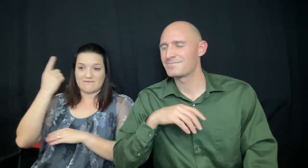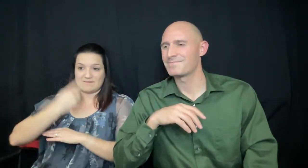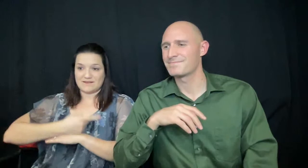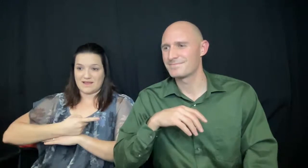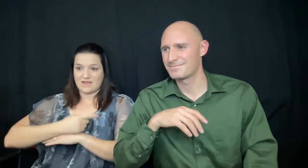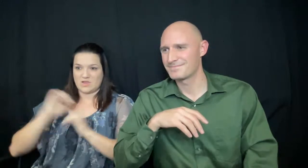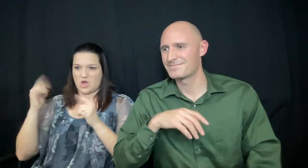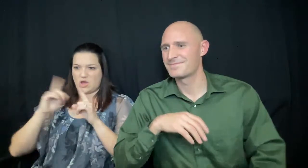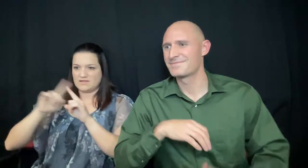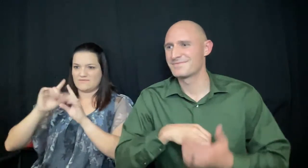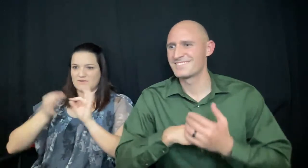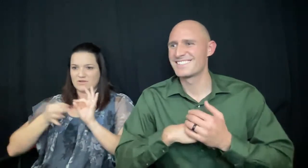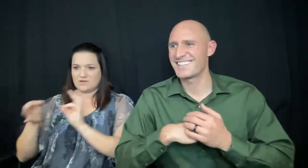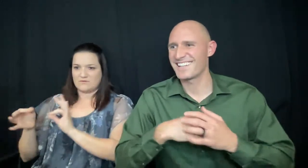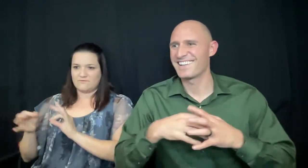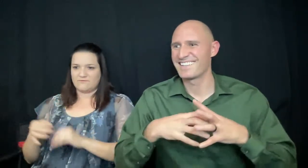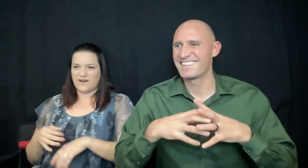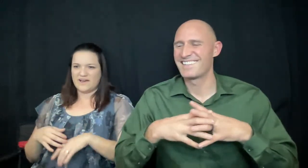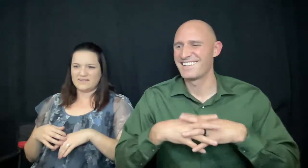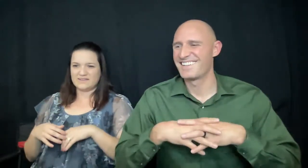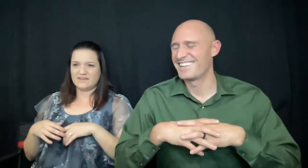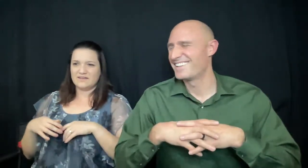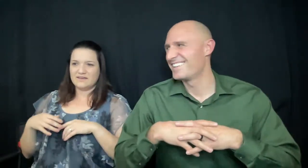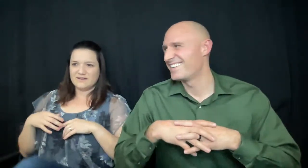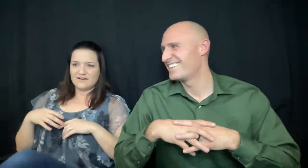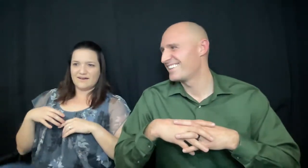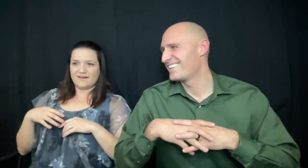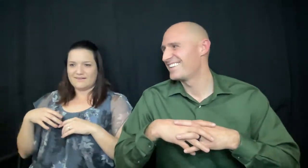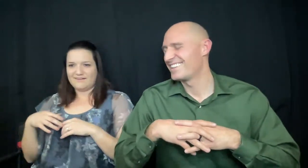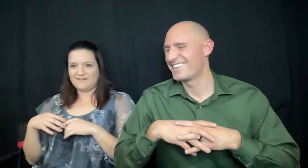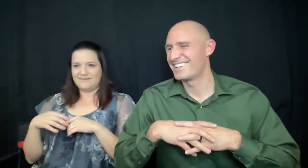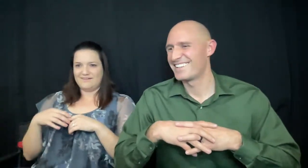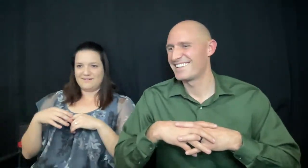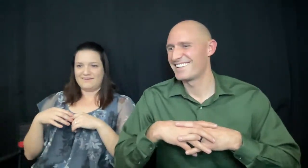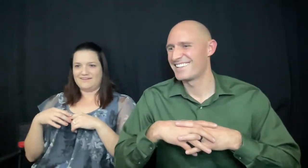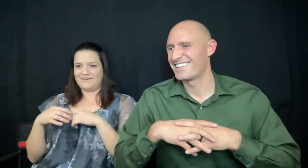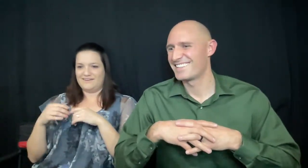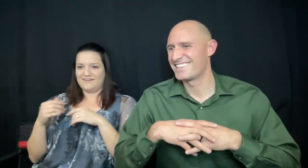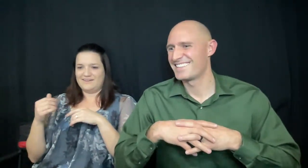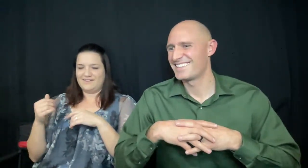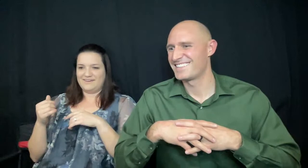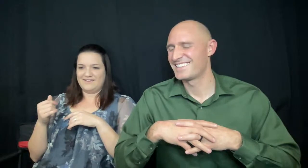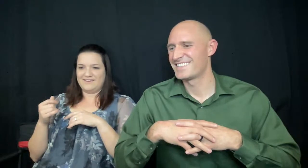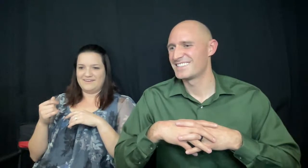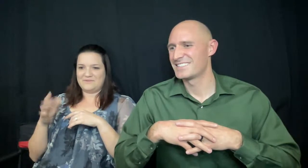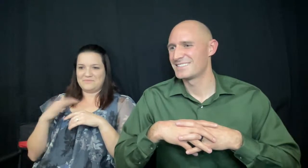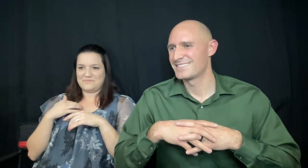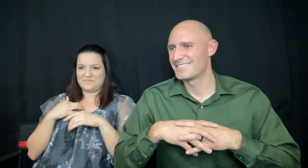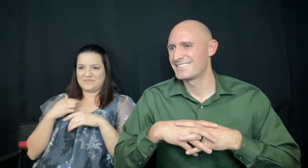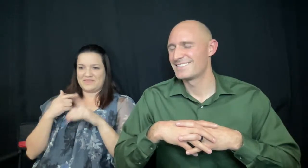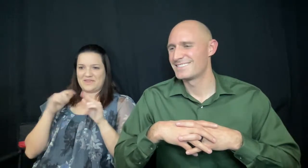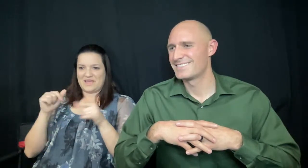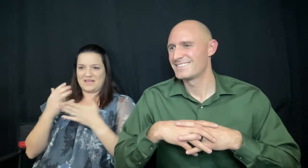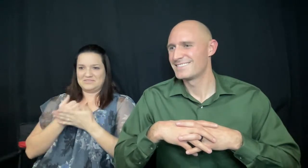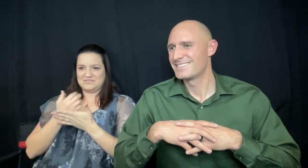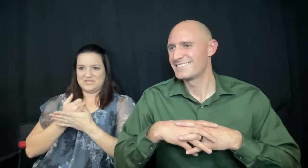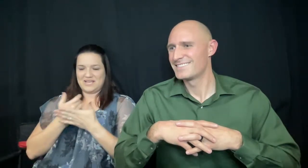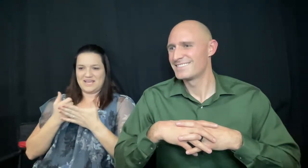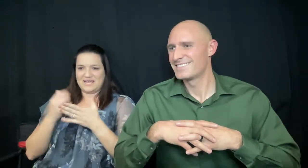these interpreters. They had fun storytellers, and I even had the chance to get phone numbers